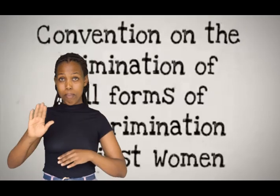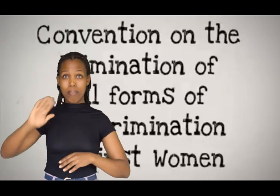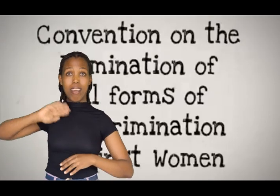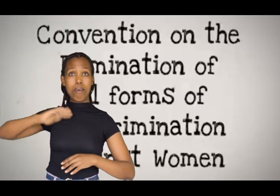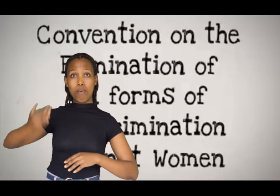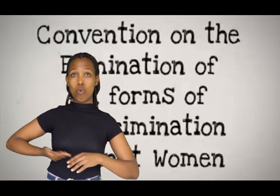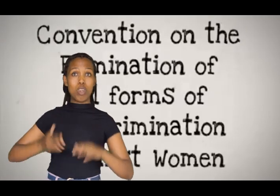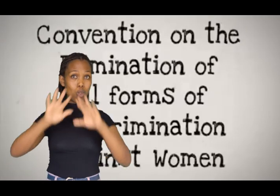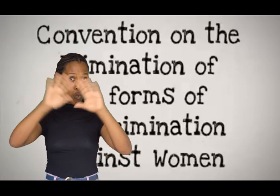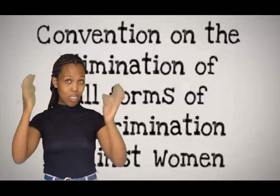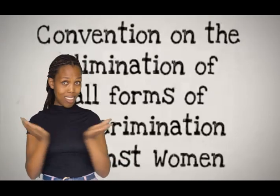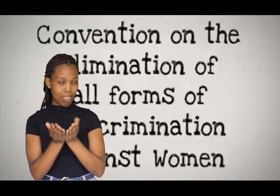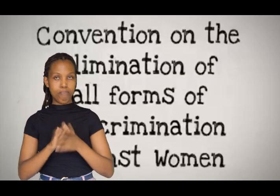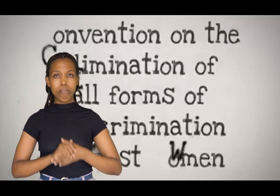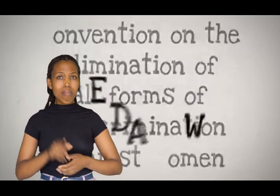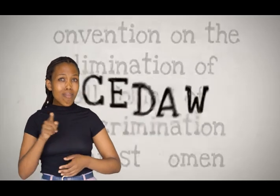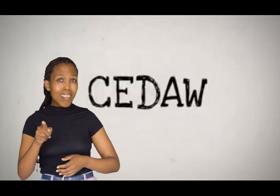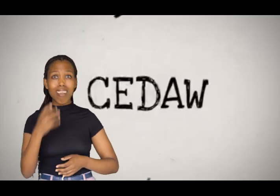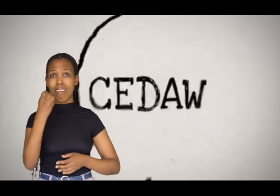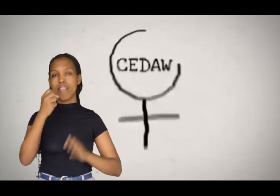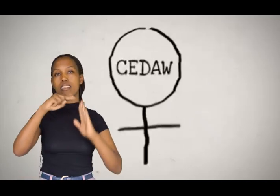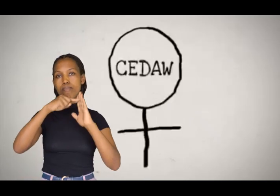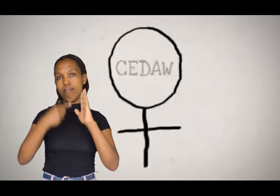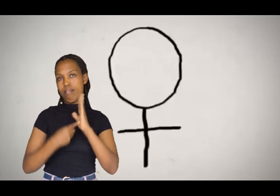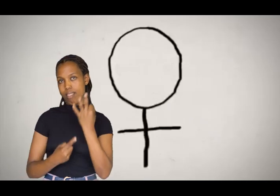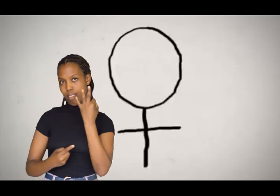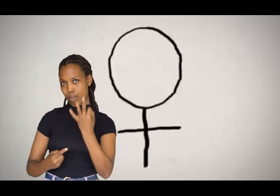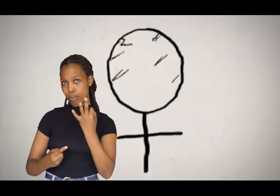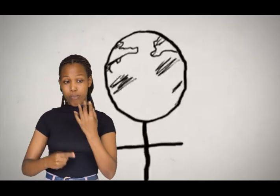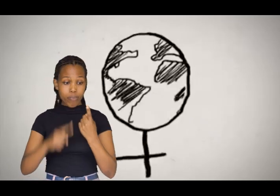on women's rights and women's issues worldwide.